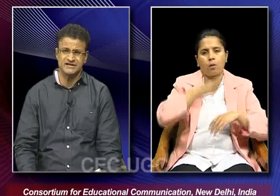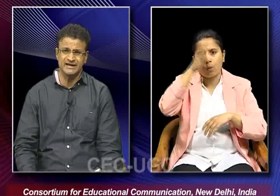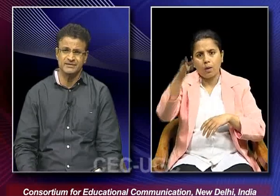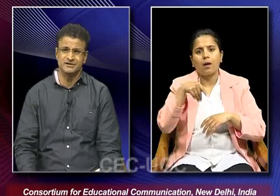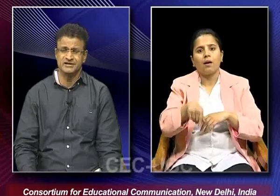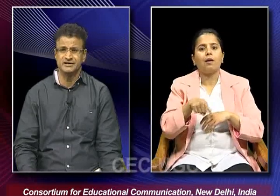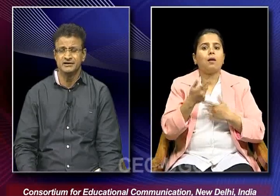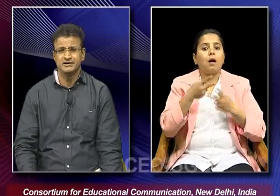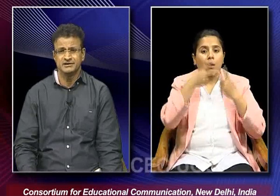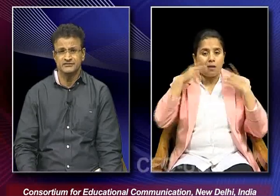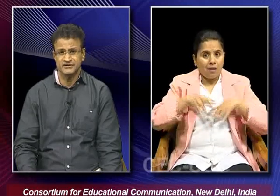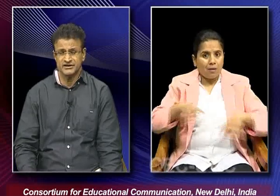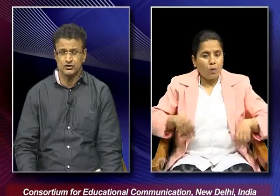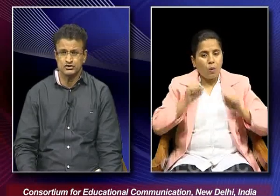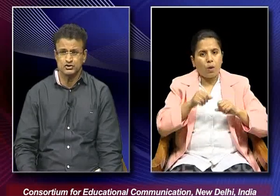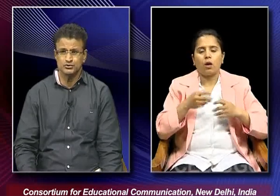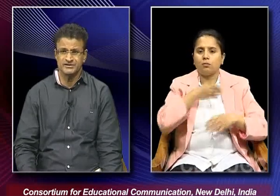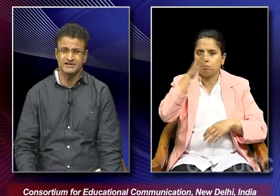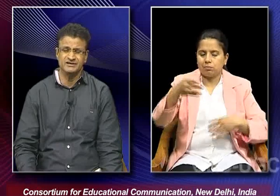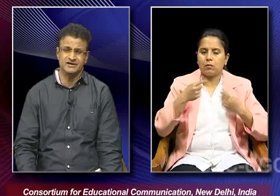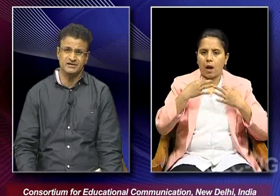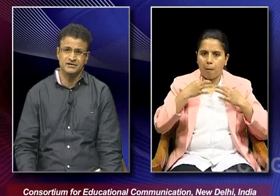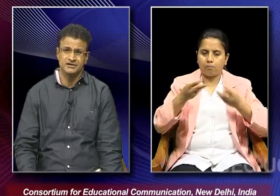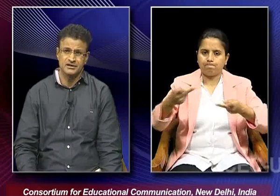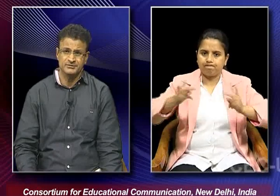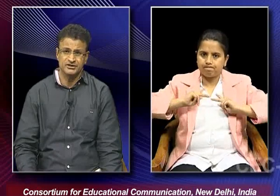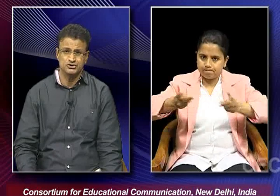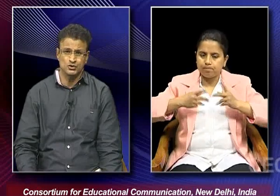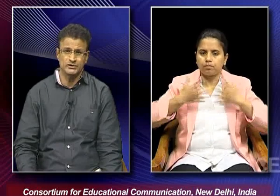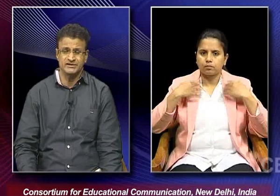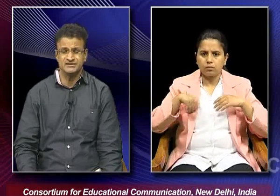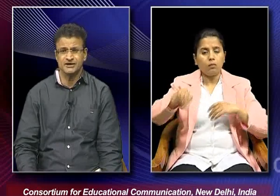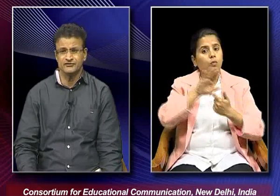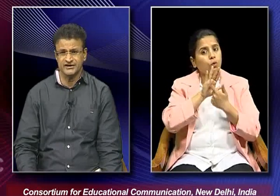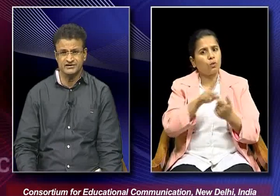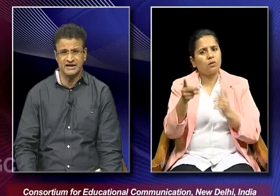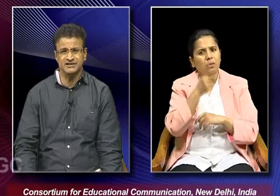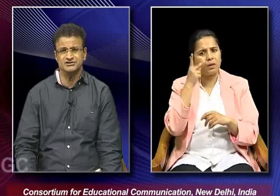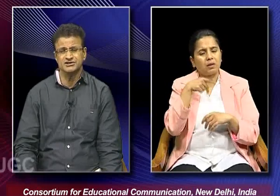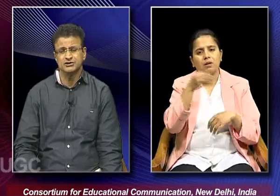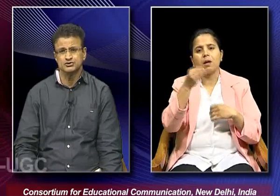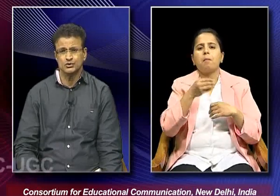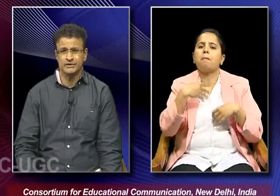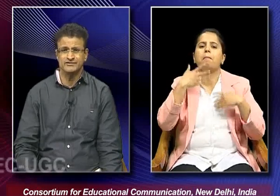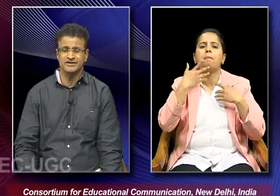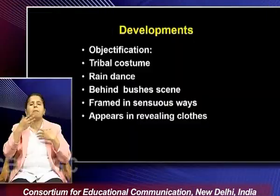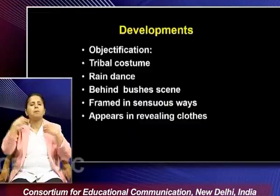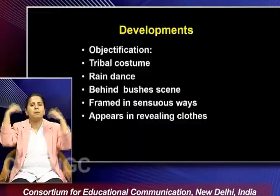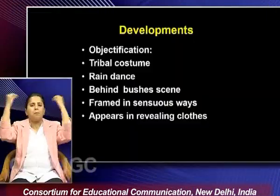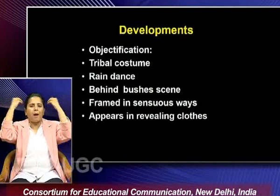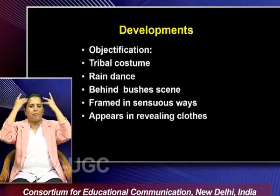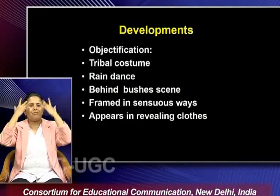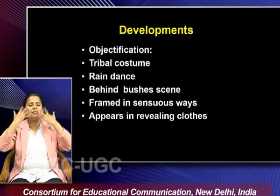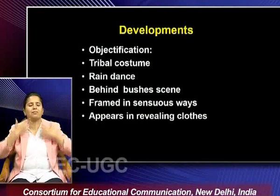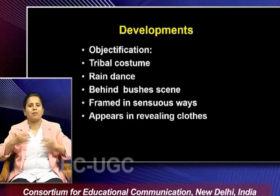a tribe, then they wear that costume, and then they are being shown in some kind of rain dance. So even that rain is